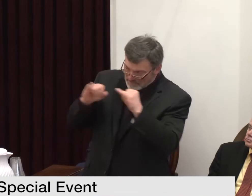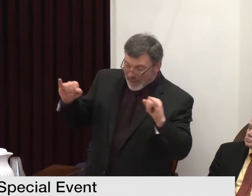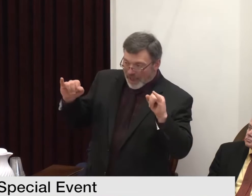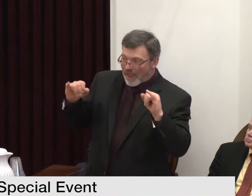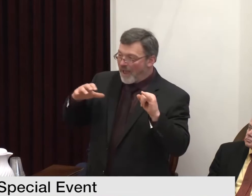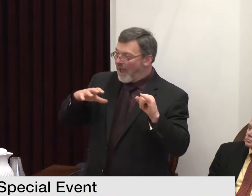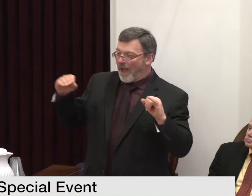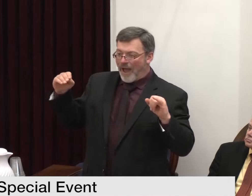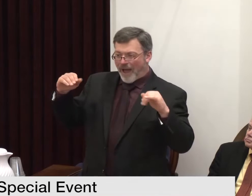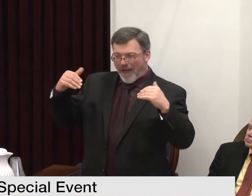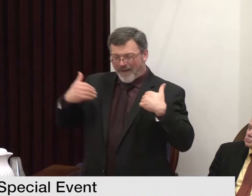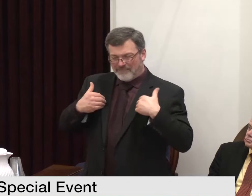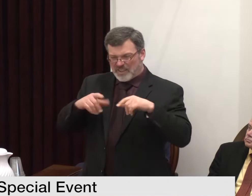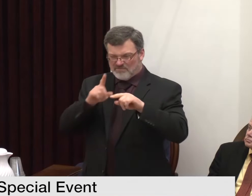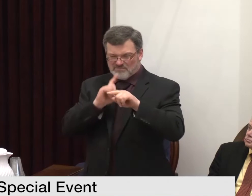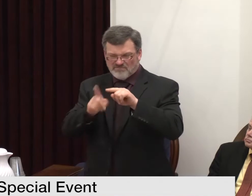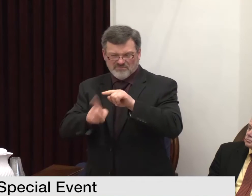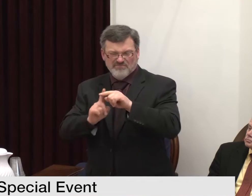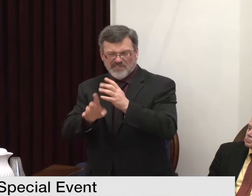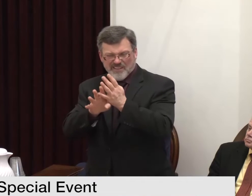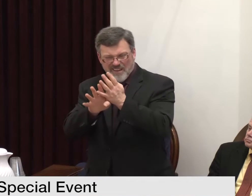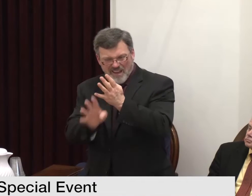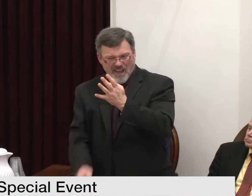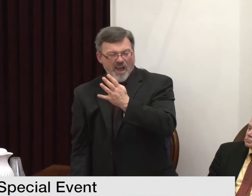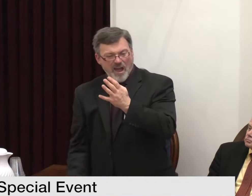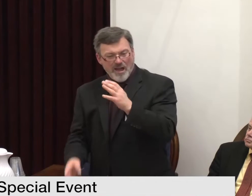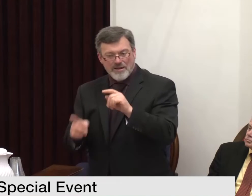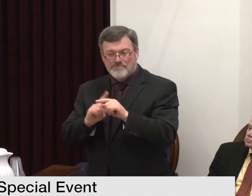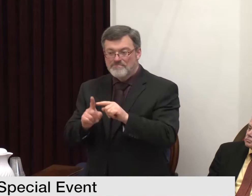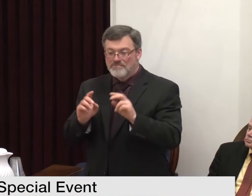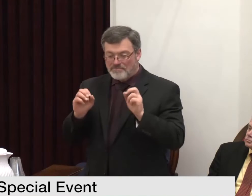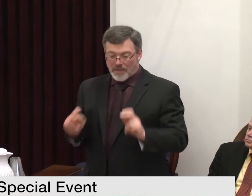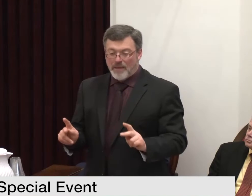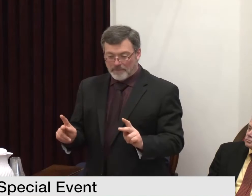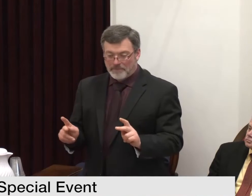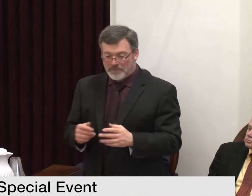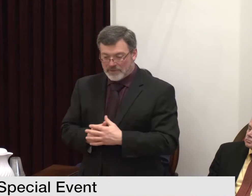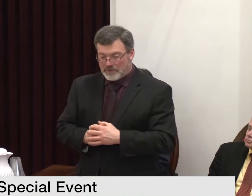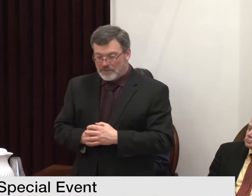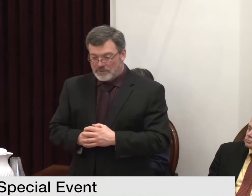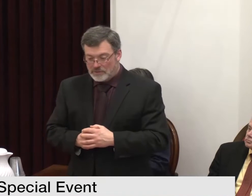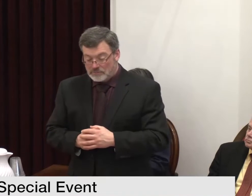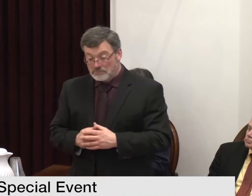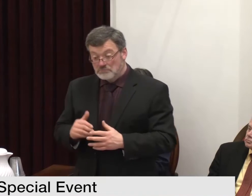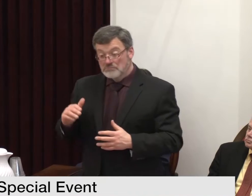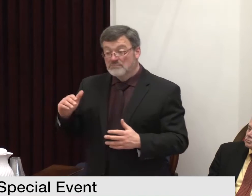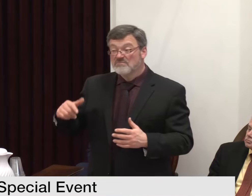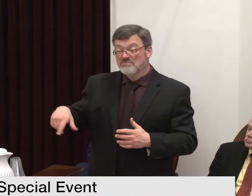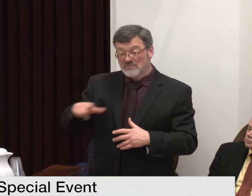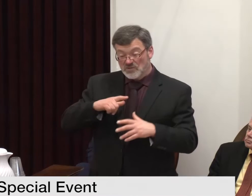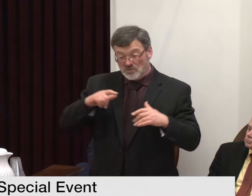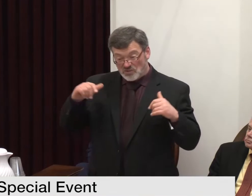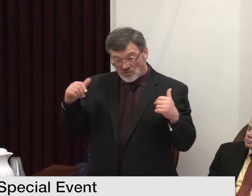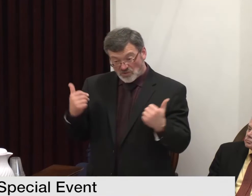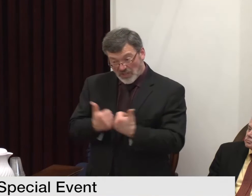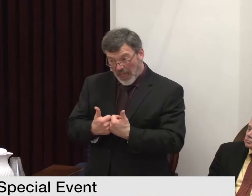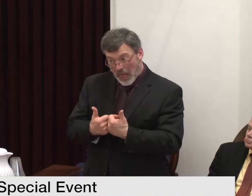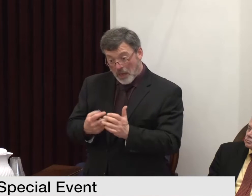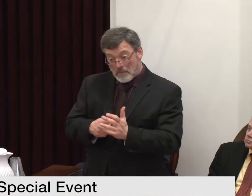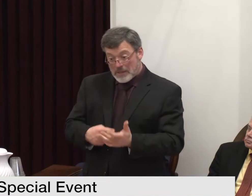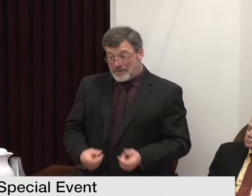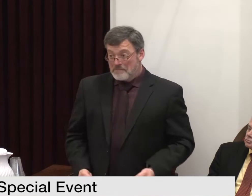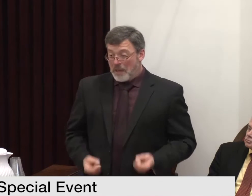By investing to address our core challenges, rather than just spending, we'll get a better